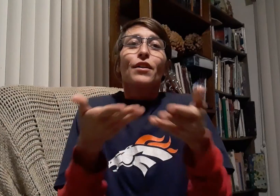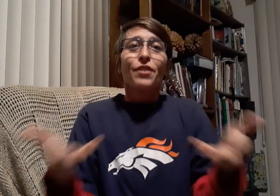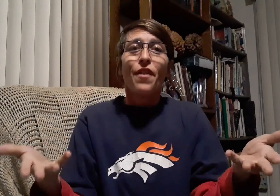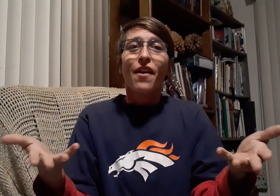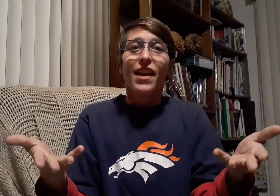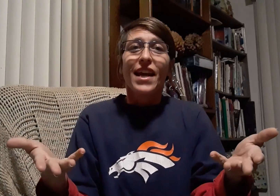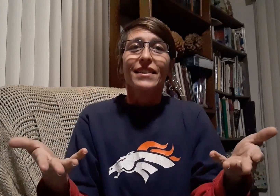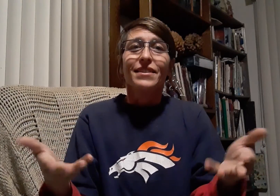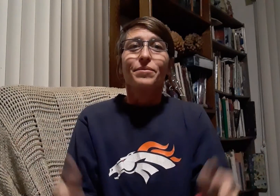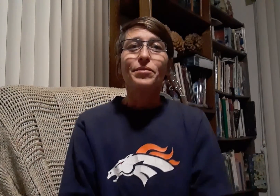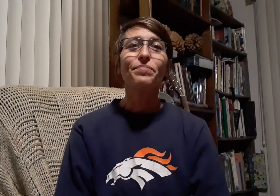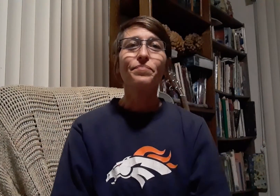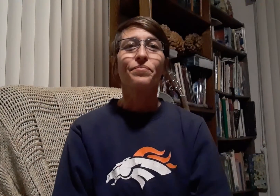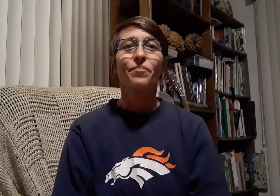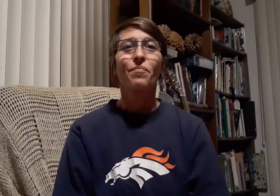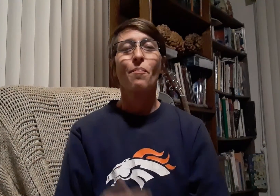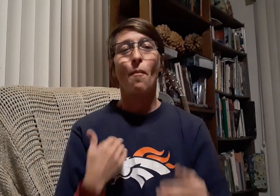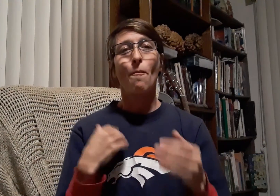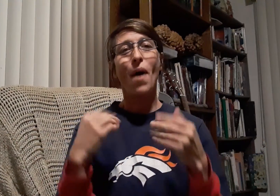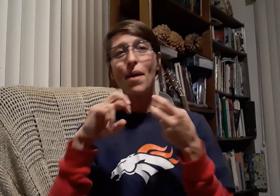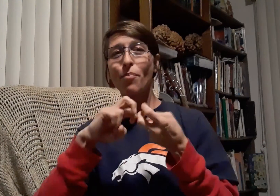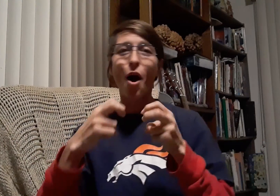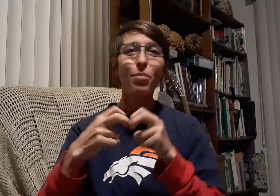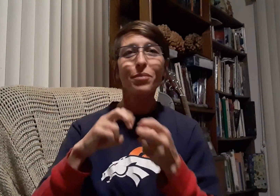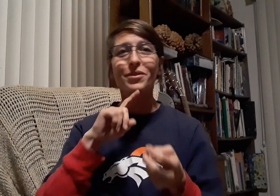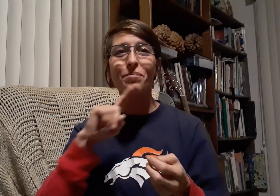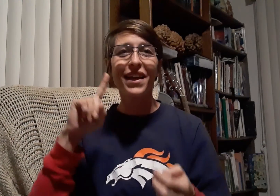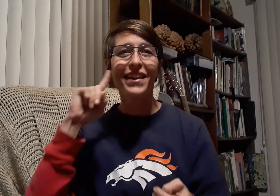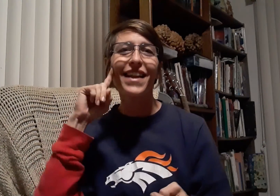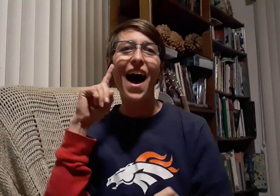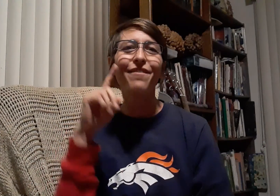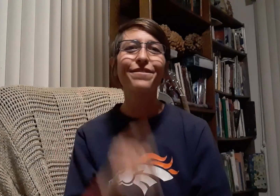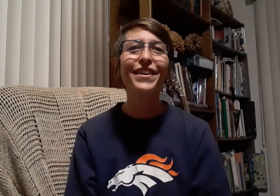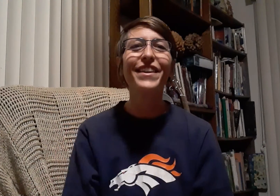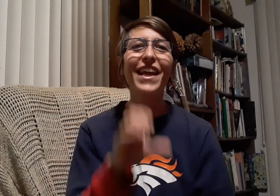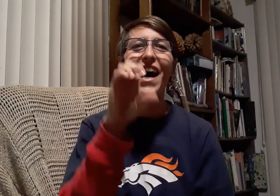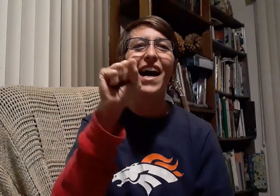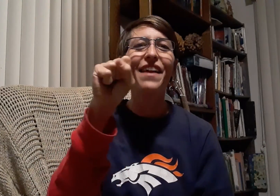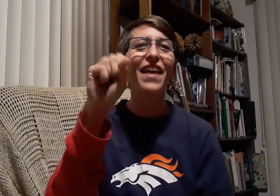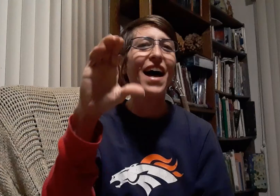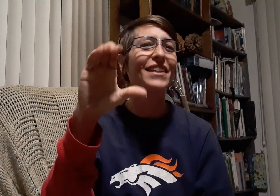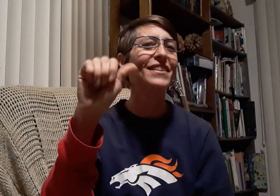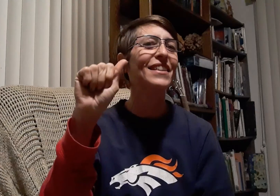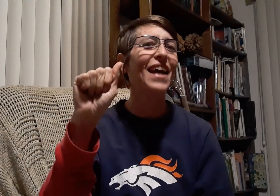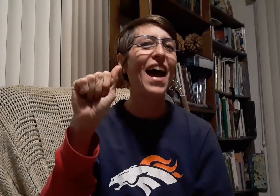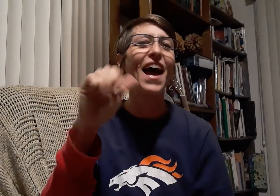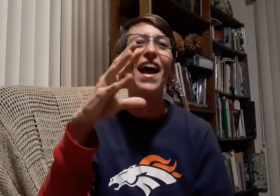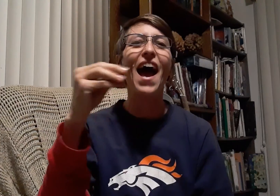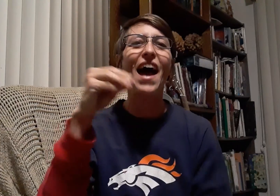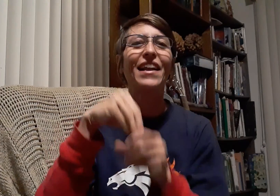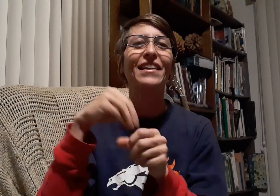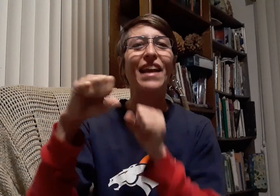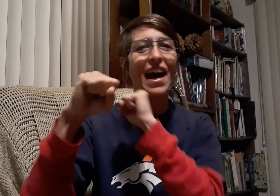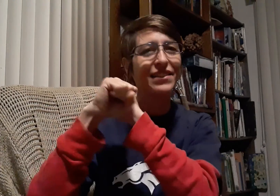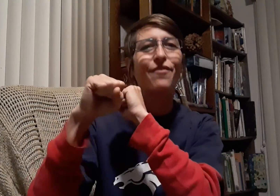So there it is. My problems being deaf in the SCA and as a